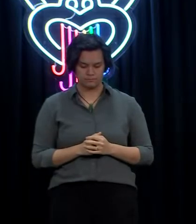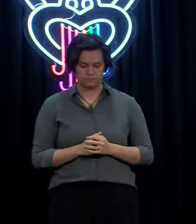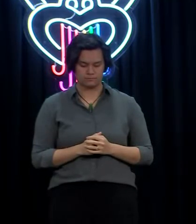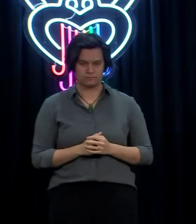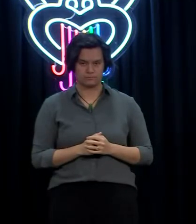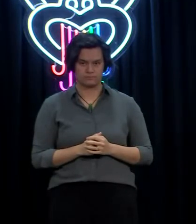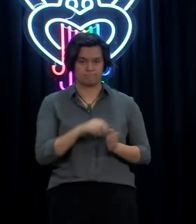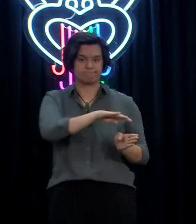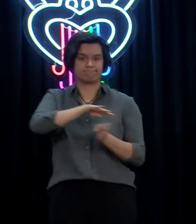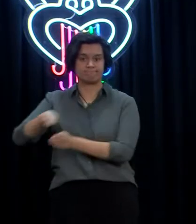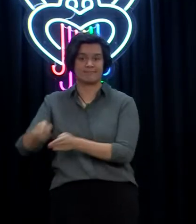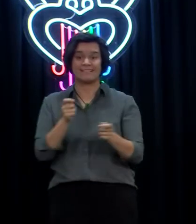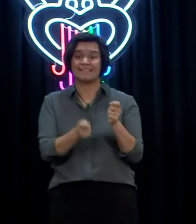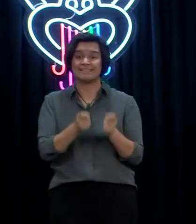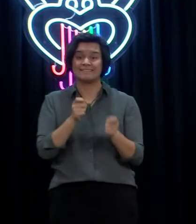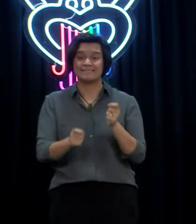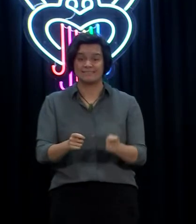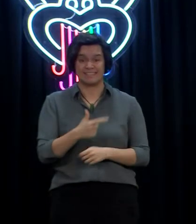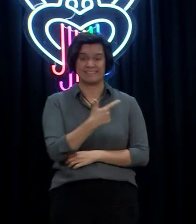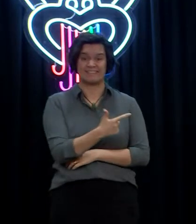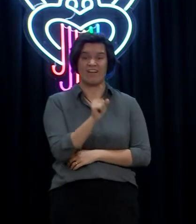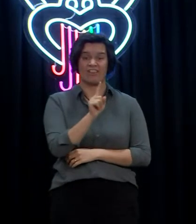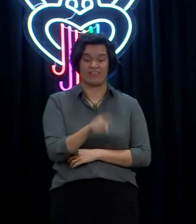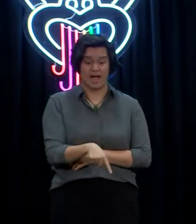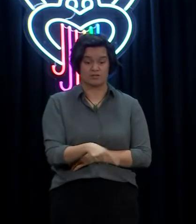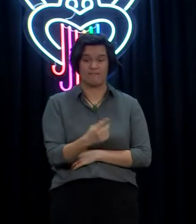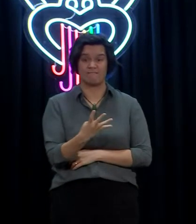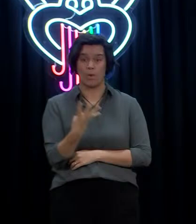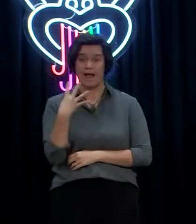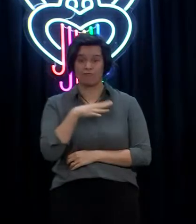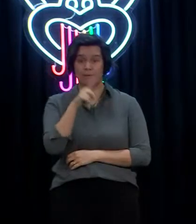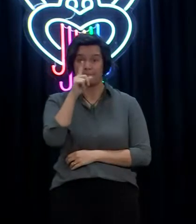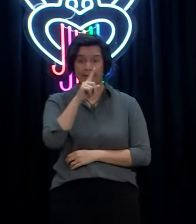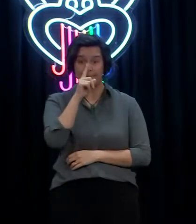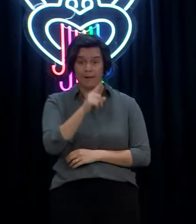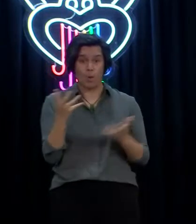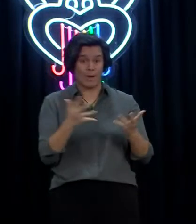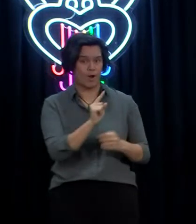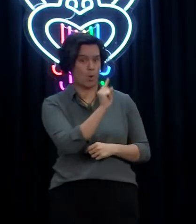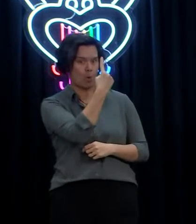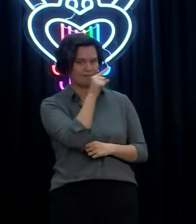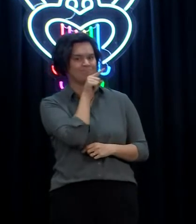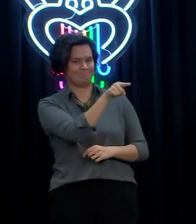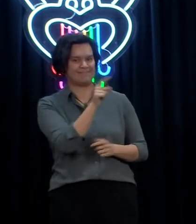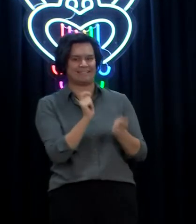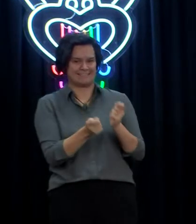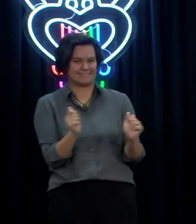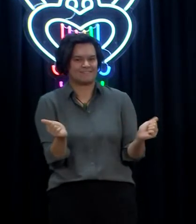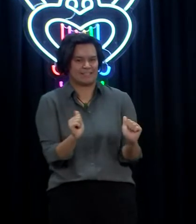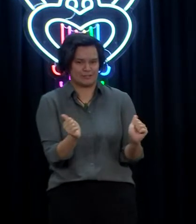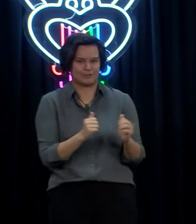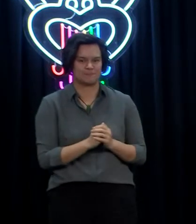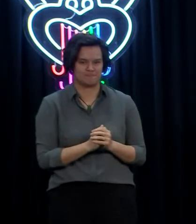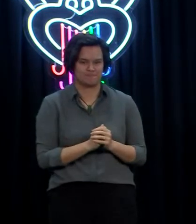On testing, yesterday 7,400 people in Auckland took the opportunity to get tested, with